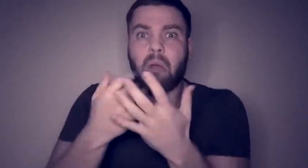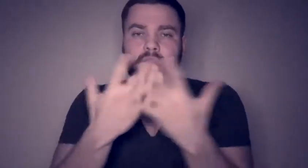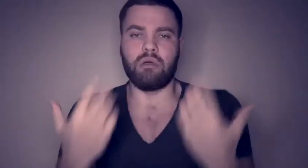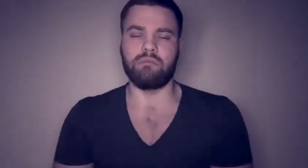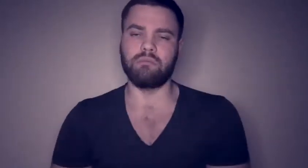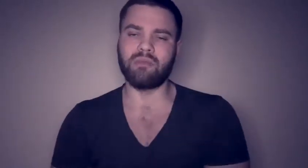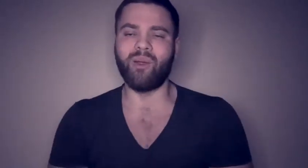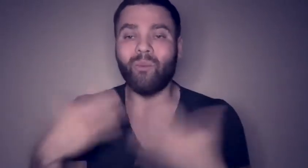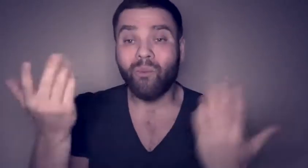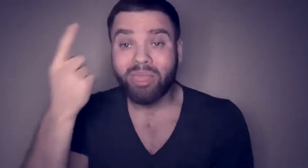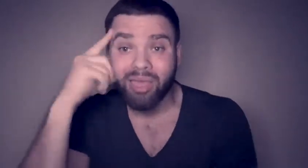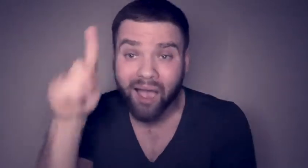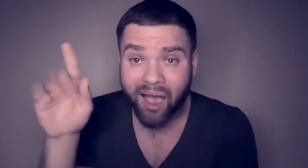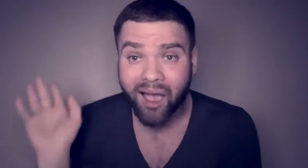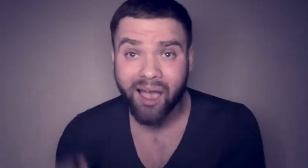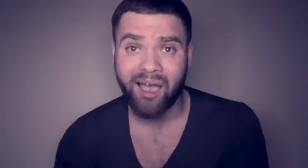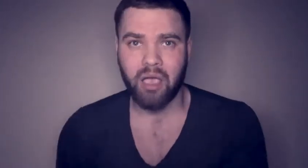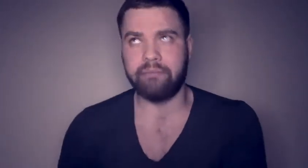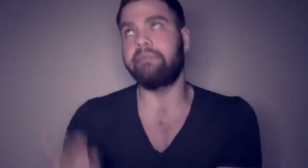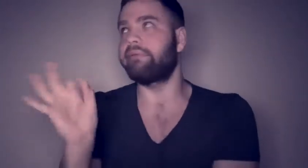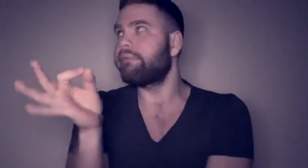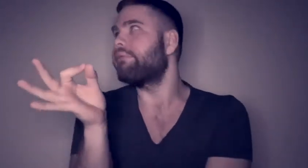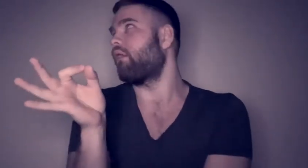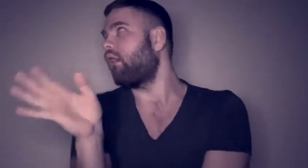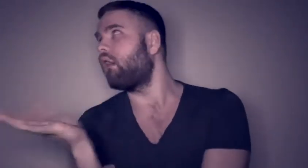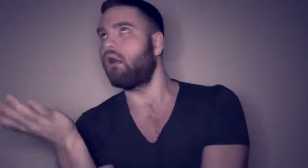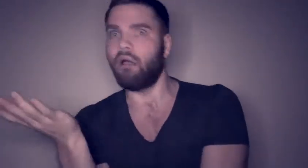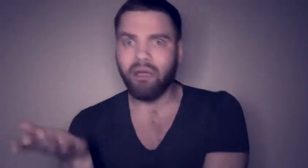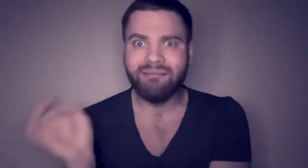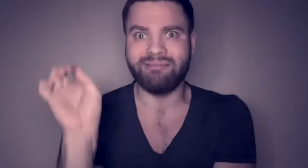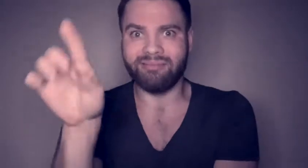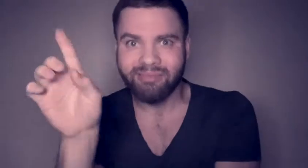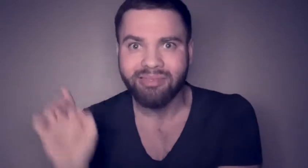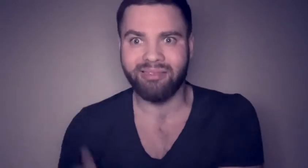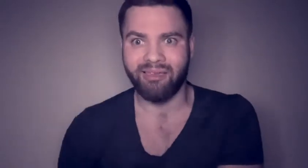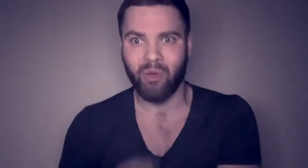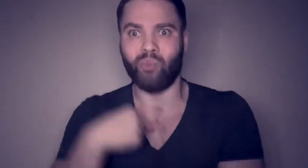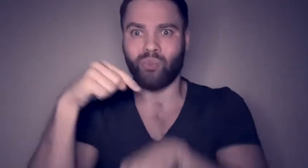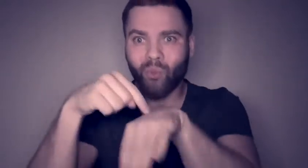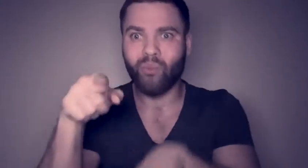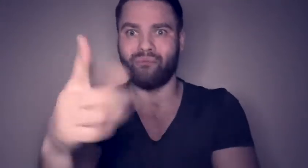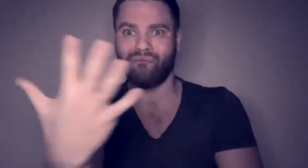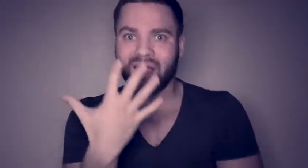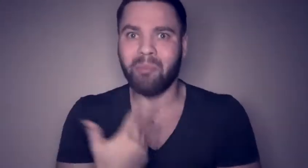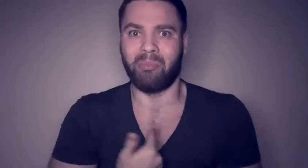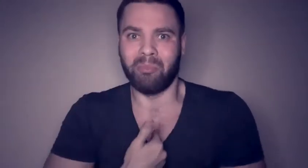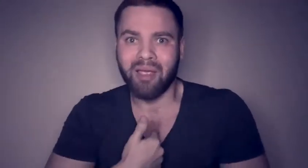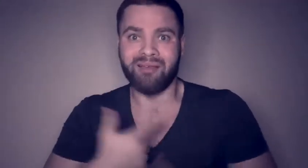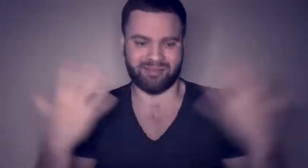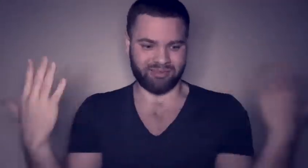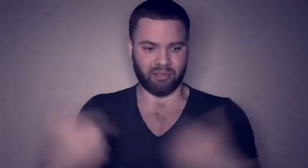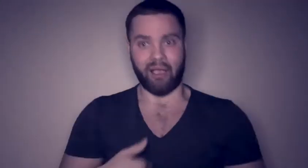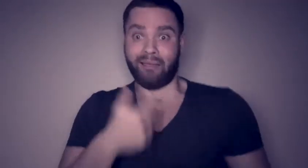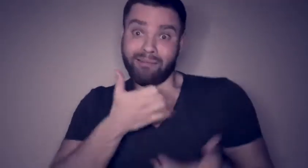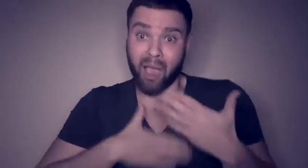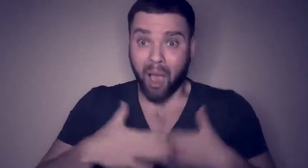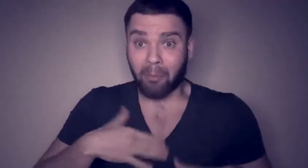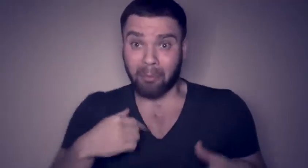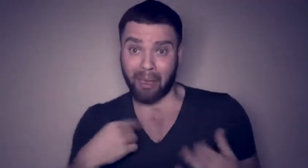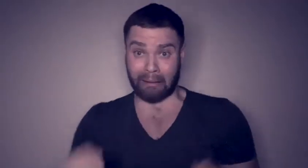up. But what the hell do you know? Ooh, baby, you. It's you. I can feel you hating on me. Ooh, baby, you. Yeah,